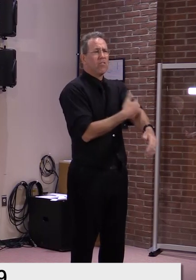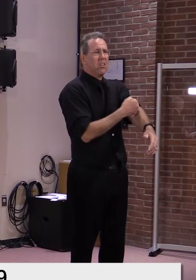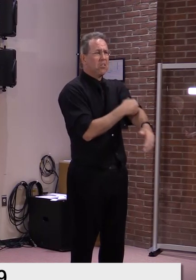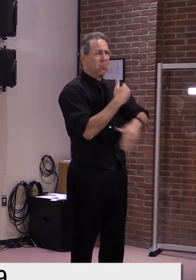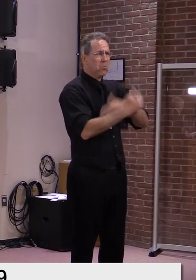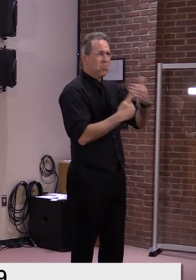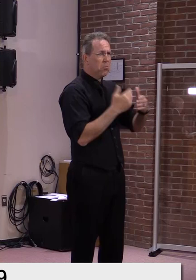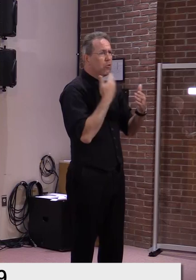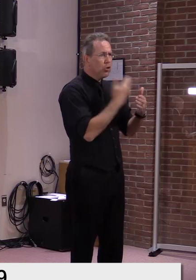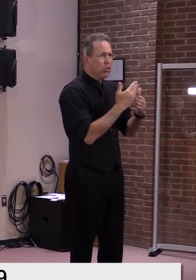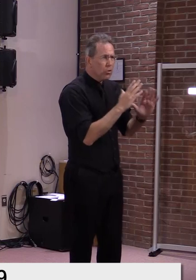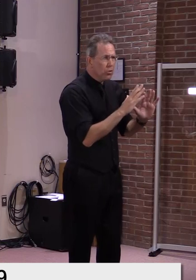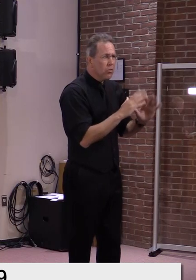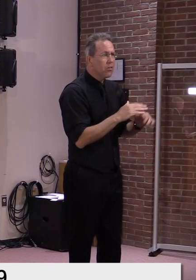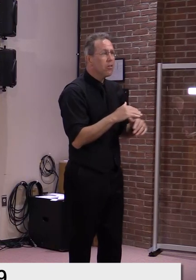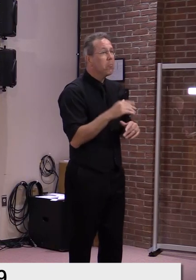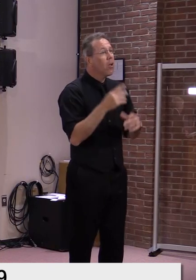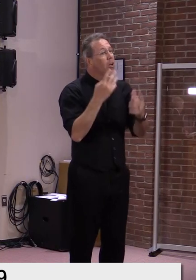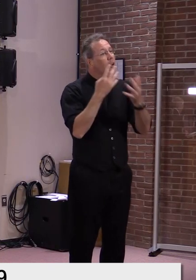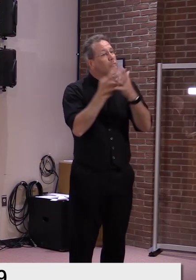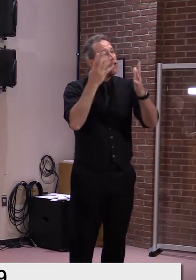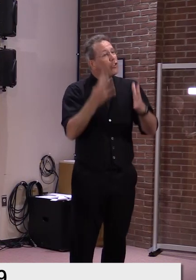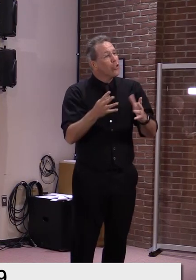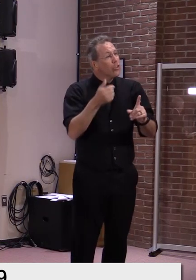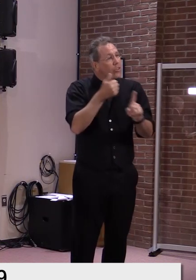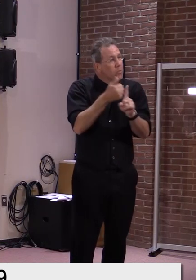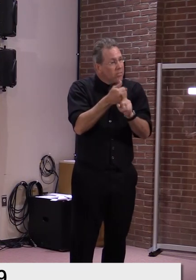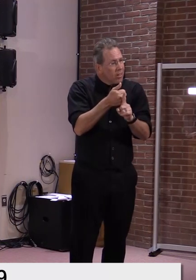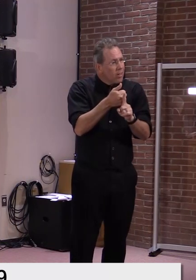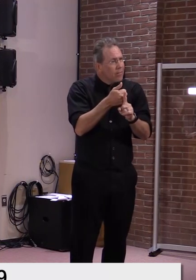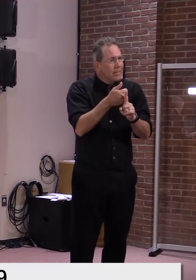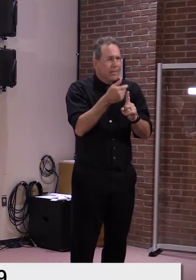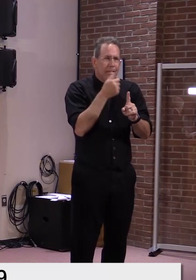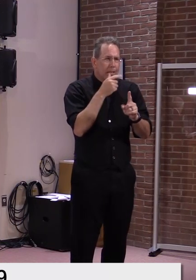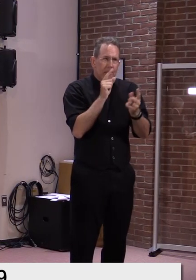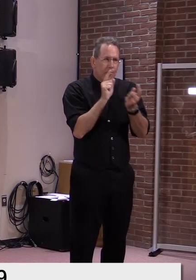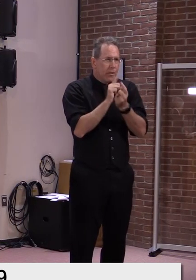get the inmate population to that level as well.